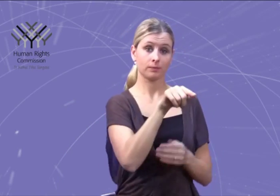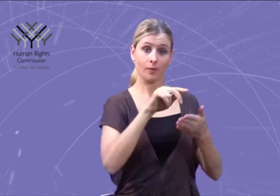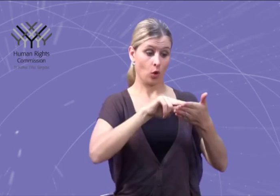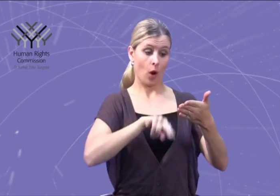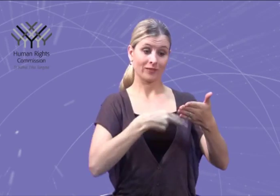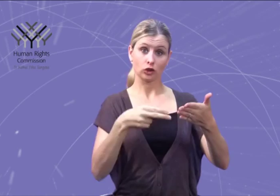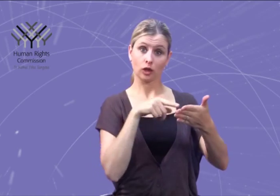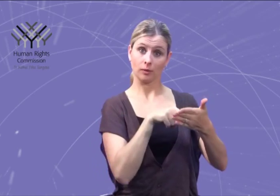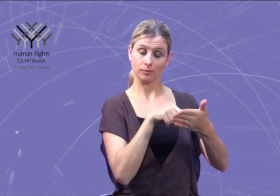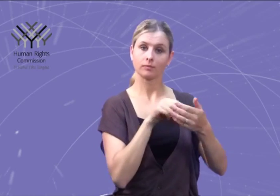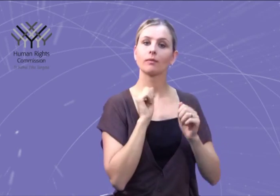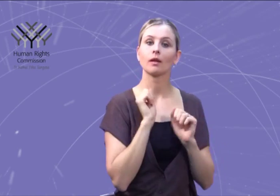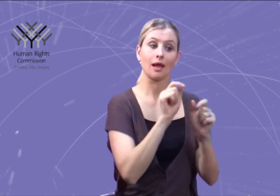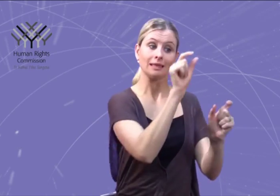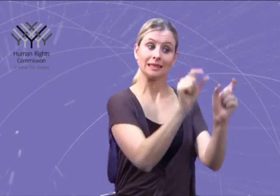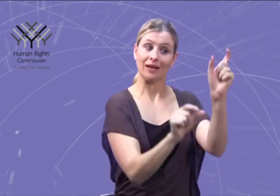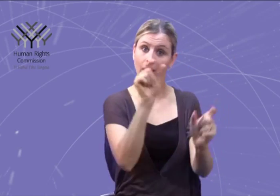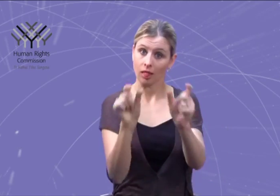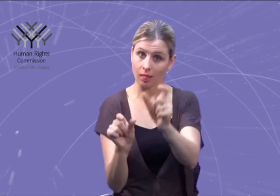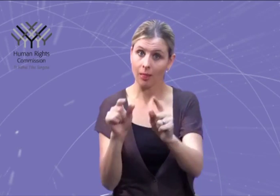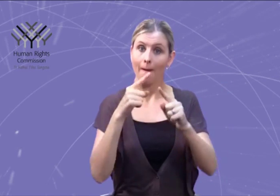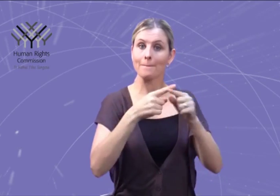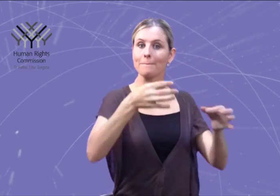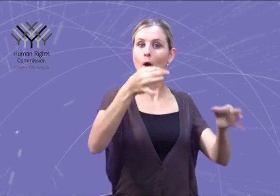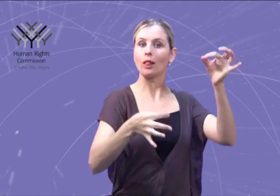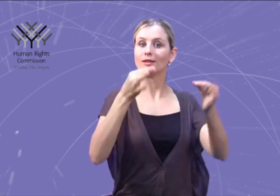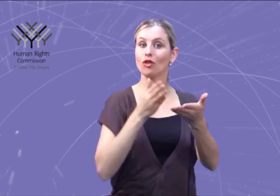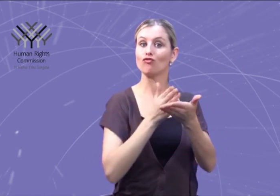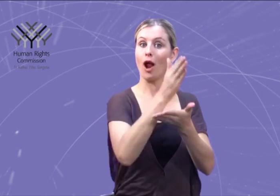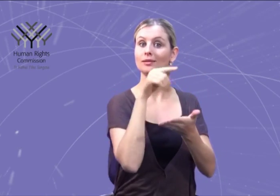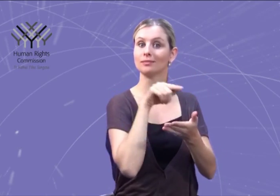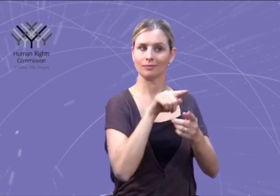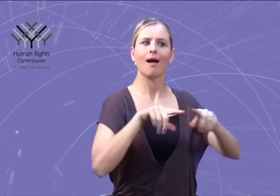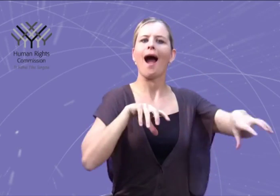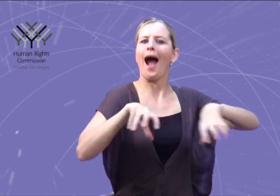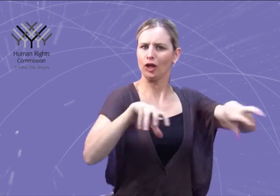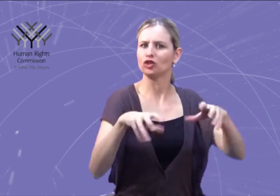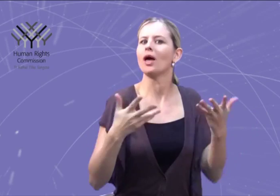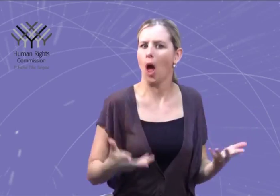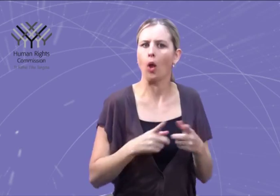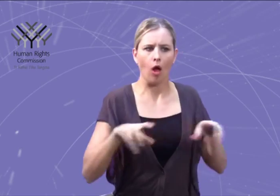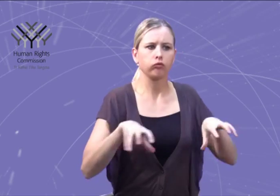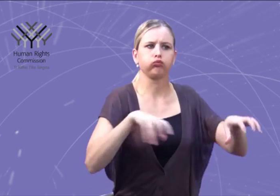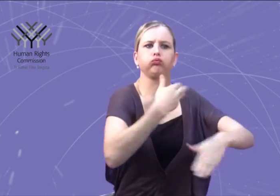the convention must implement the civil and political rights immediately.